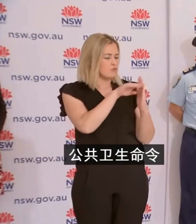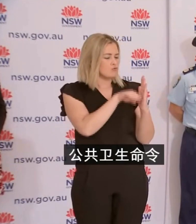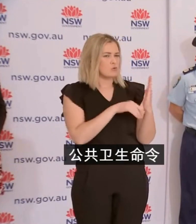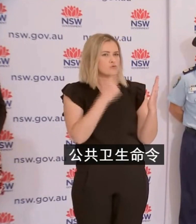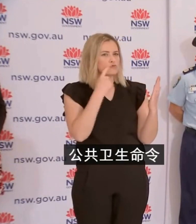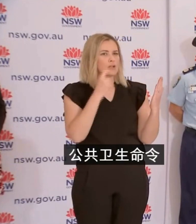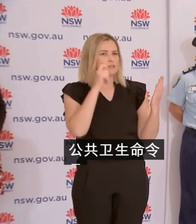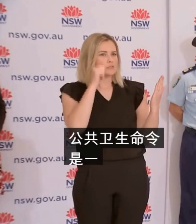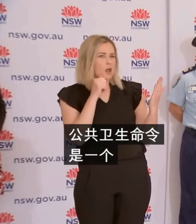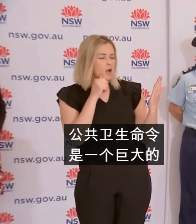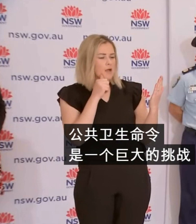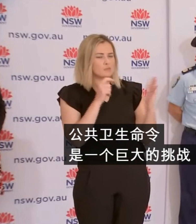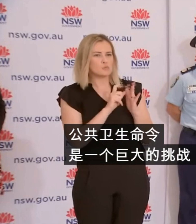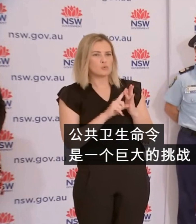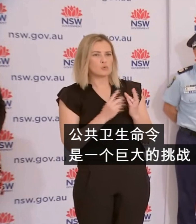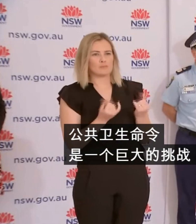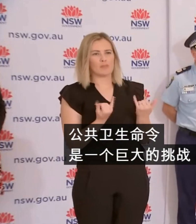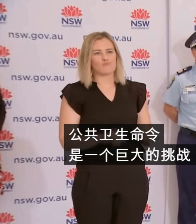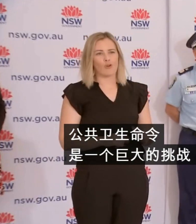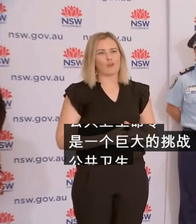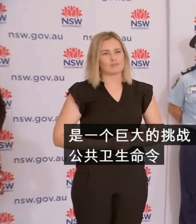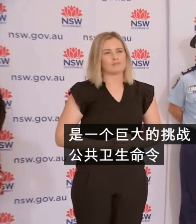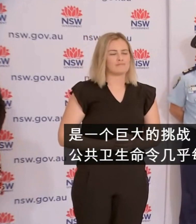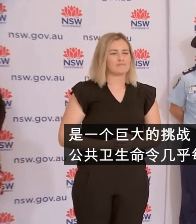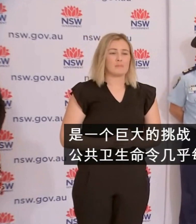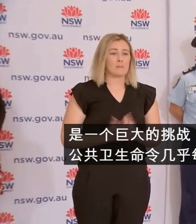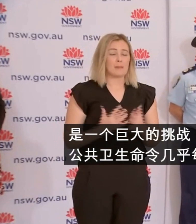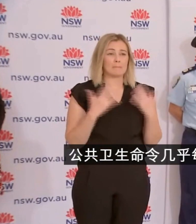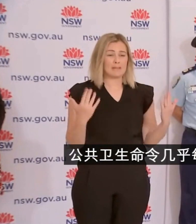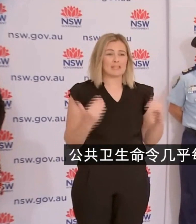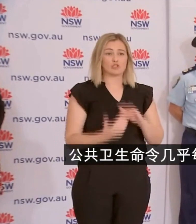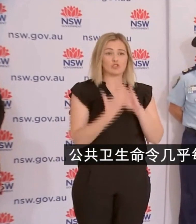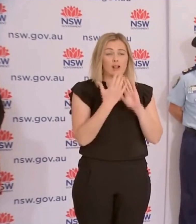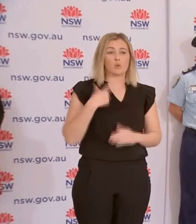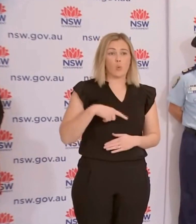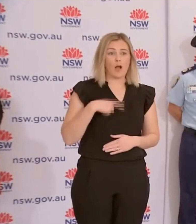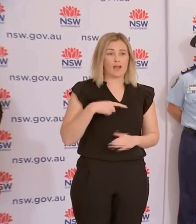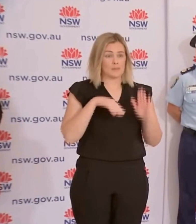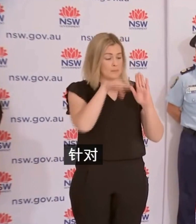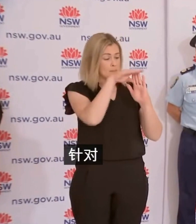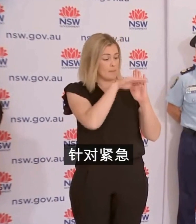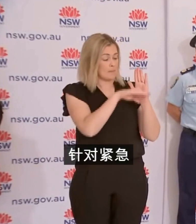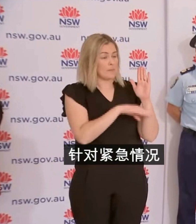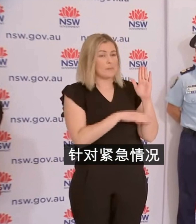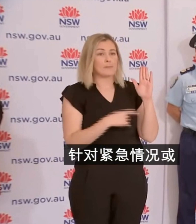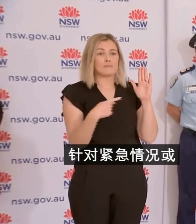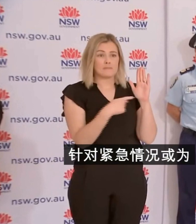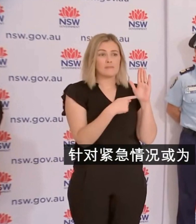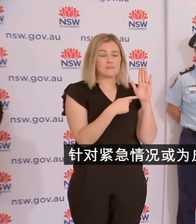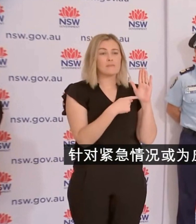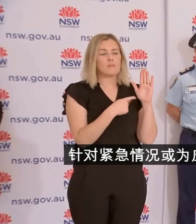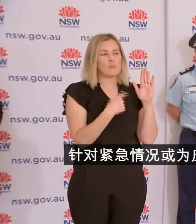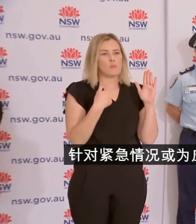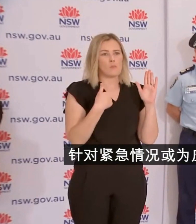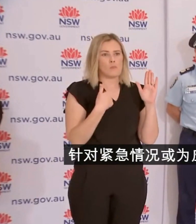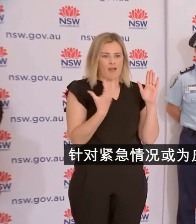health orders are a big challenge. I mean, because public health orders have to be literally done in regard or in